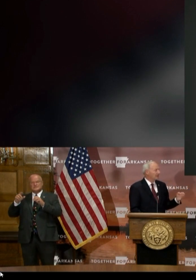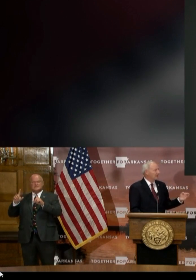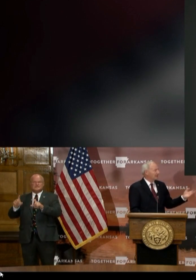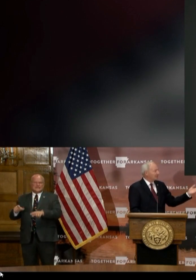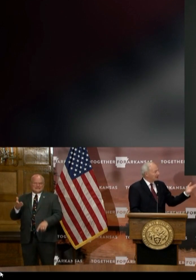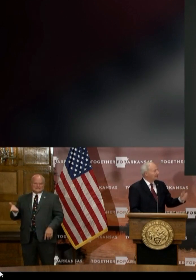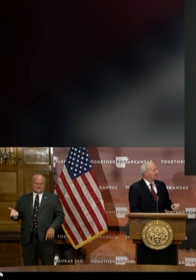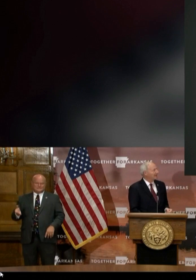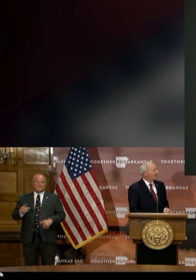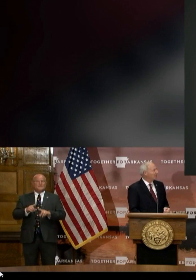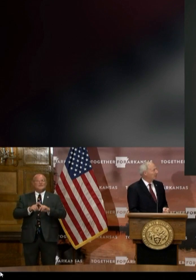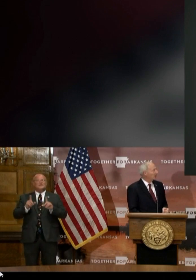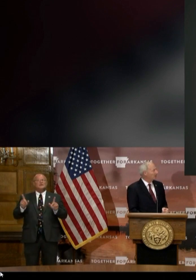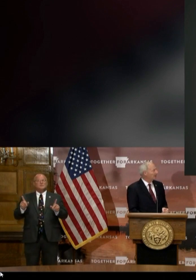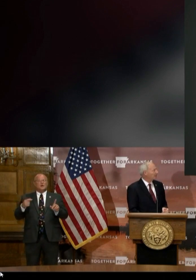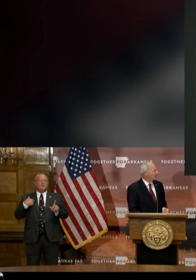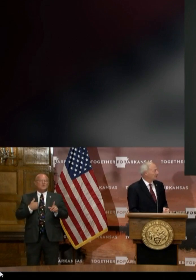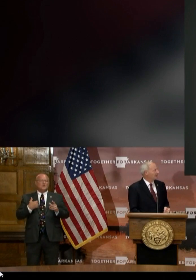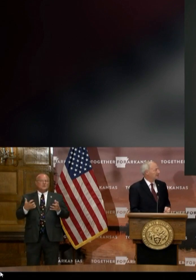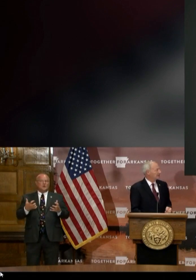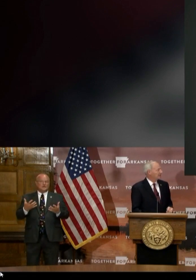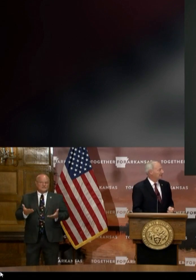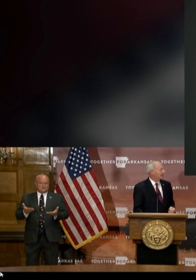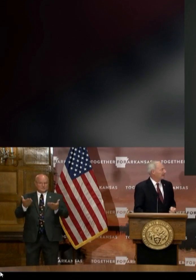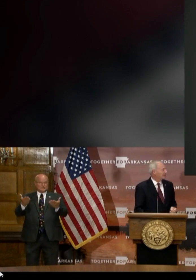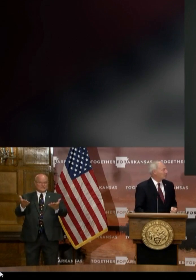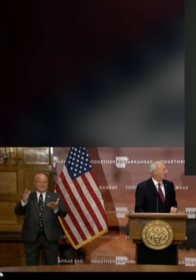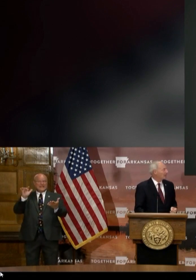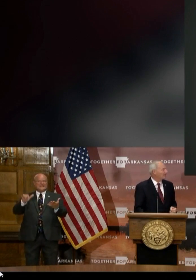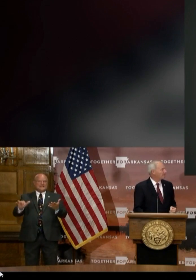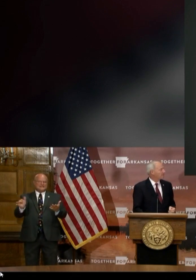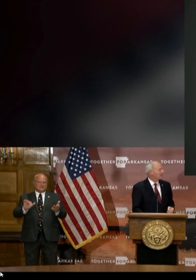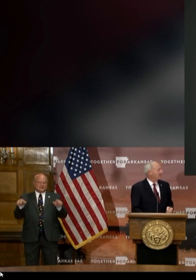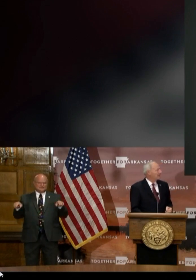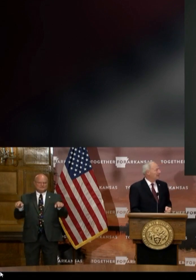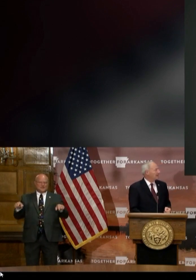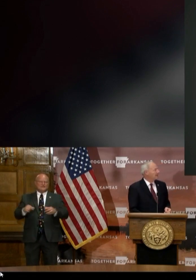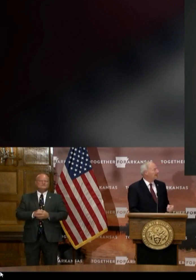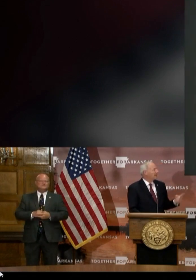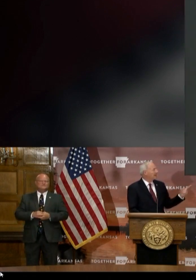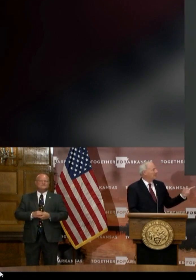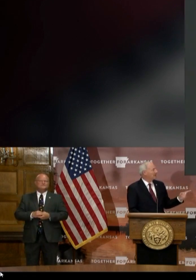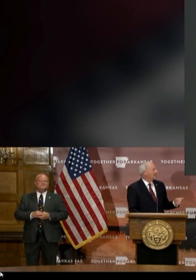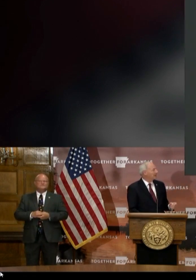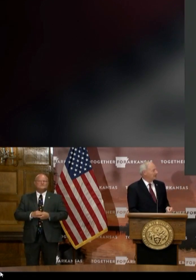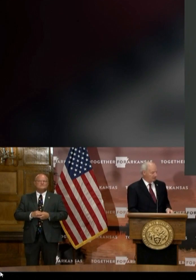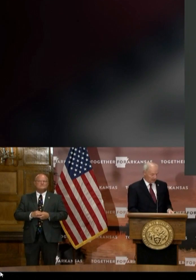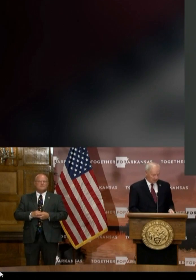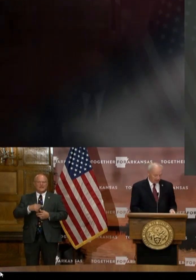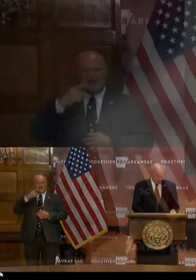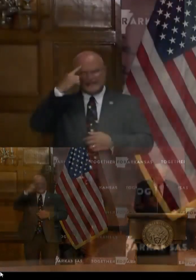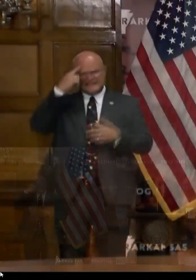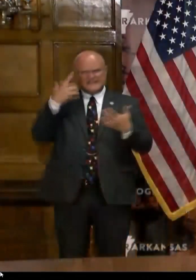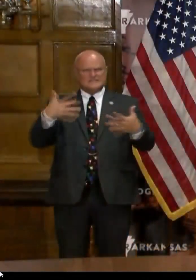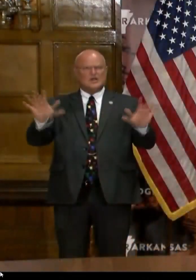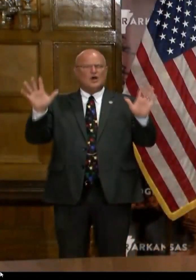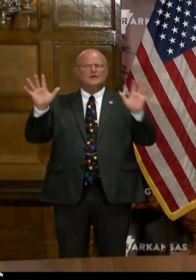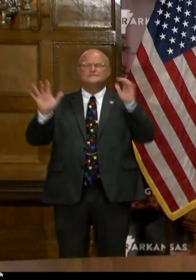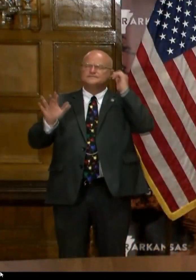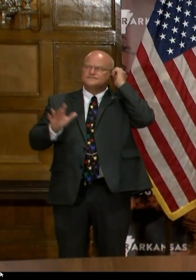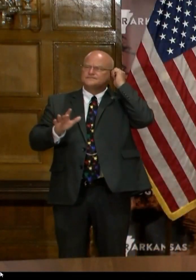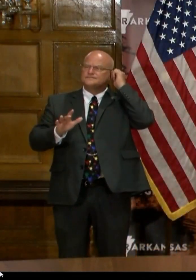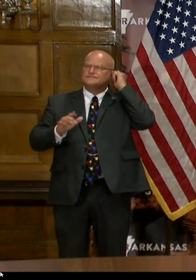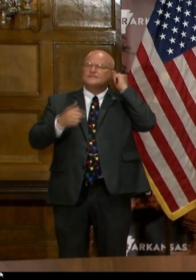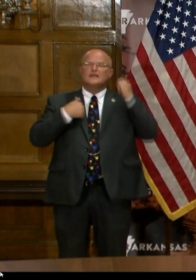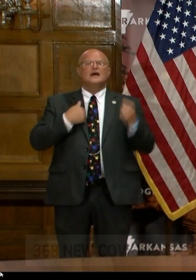test. But we want to be able to present that as well. And then I believe that's all of those.